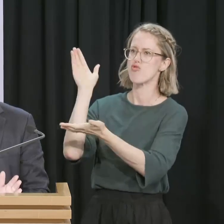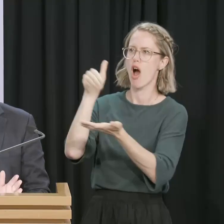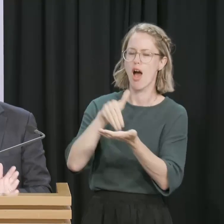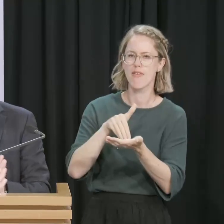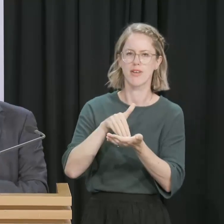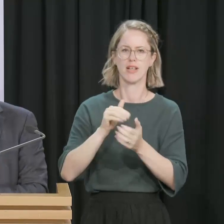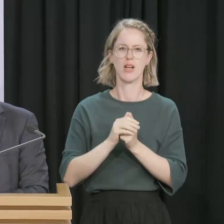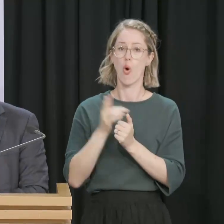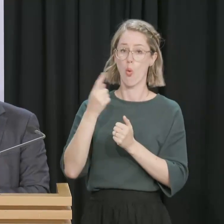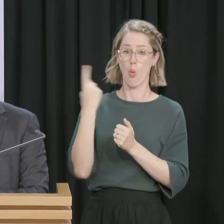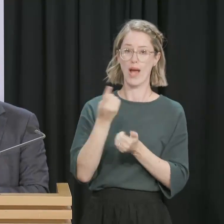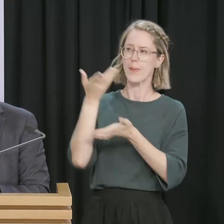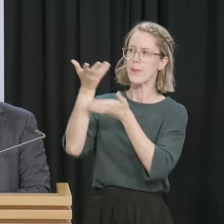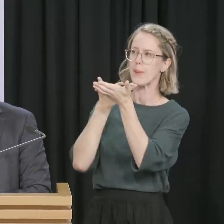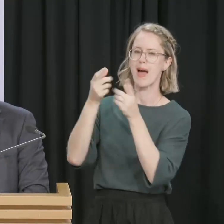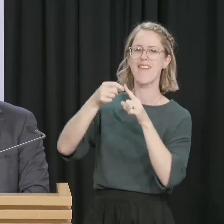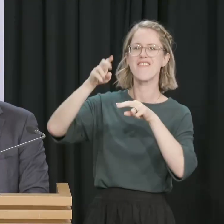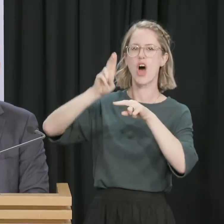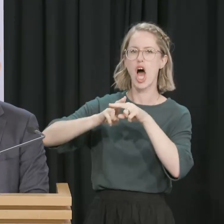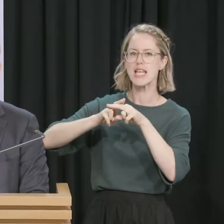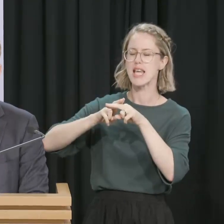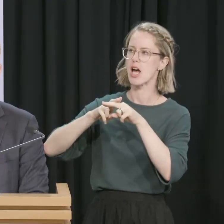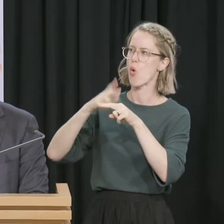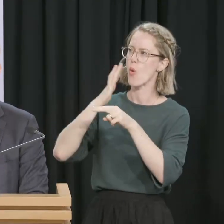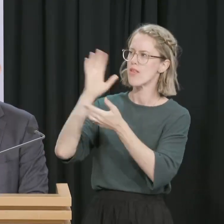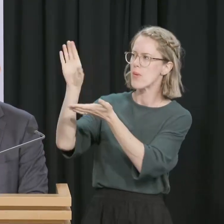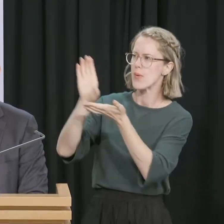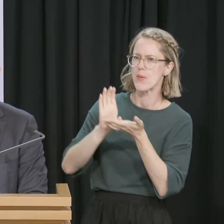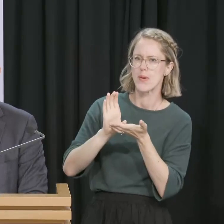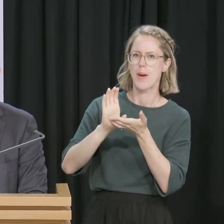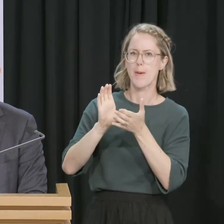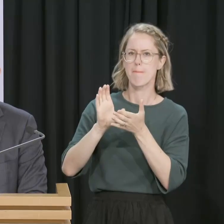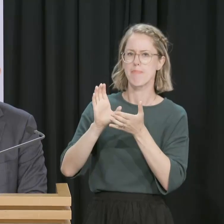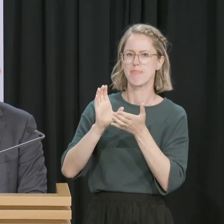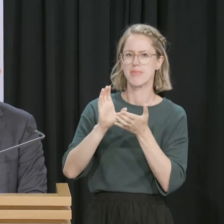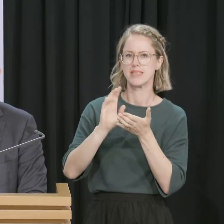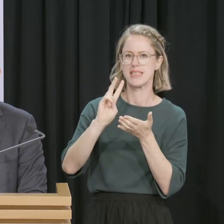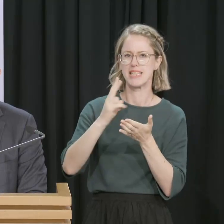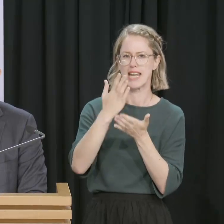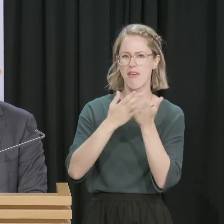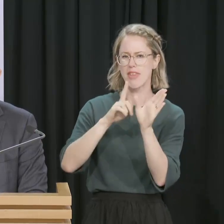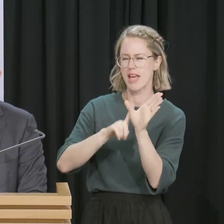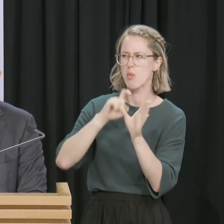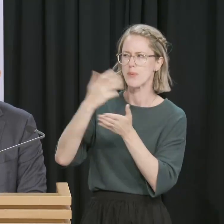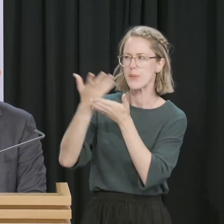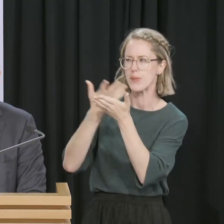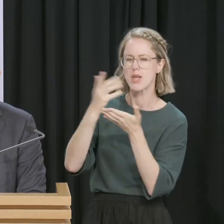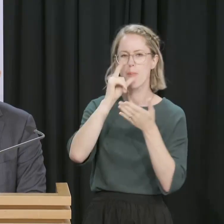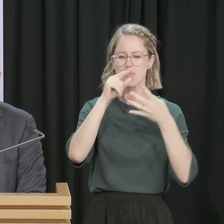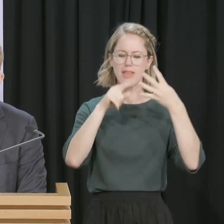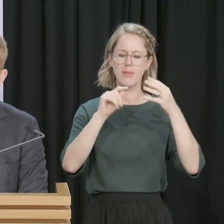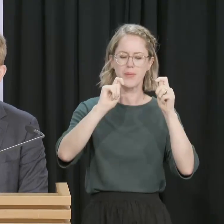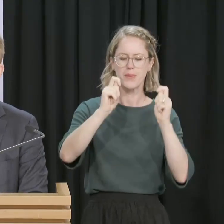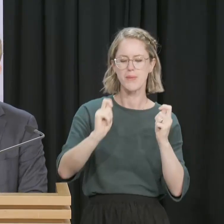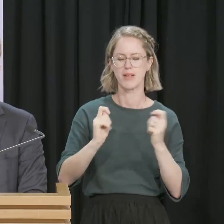particularly around those big bulk of deliveries we're expecting in the second half of the year, are ongoing. I want to reinforce